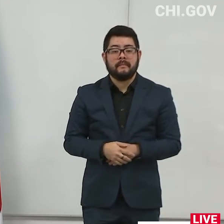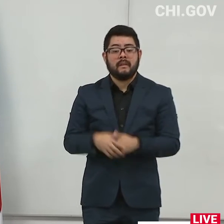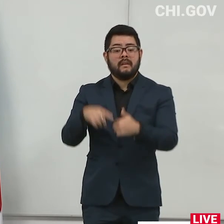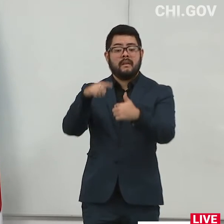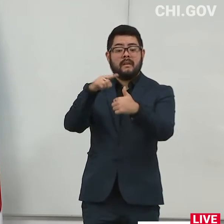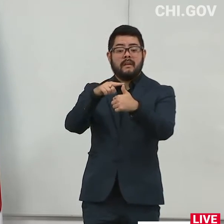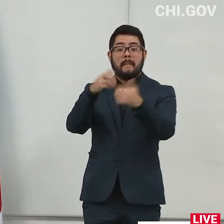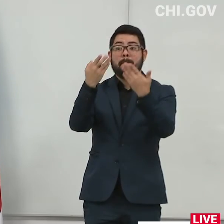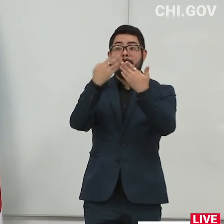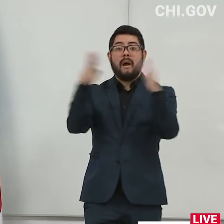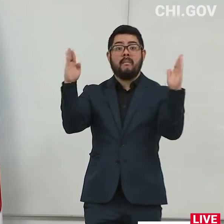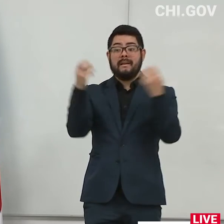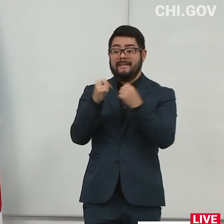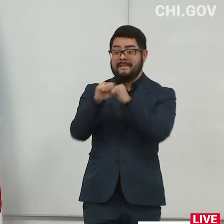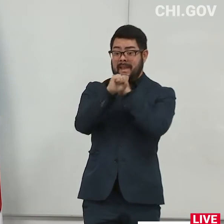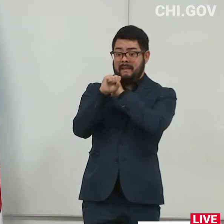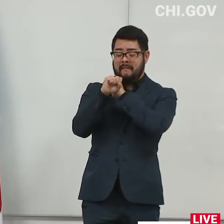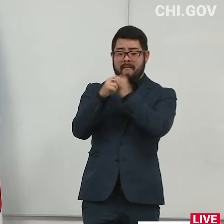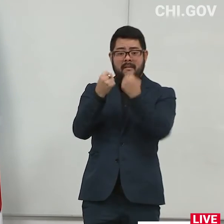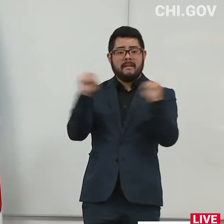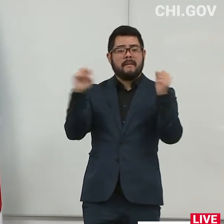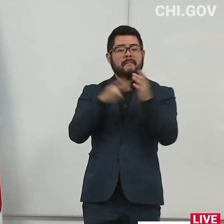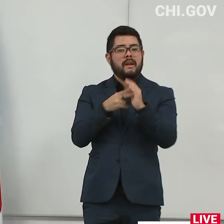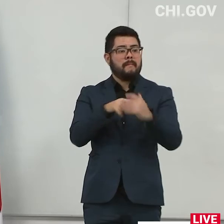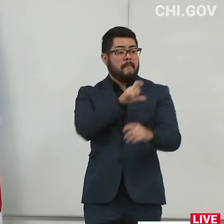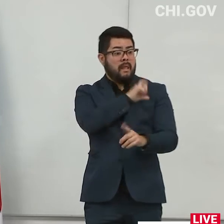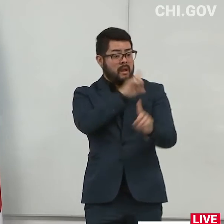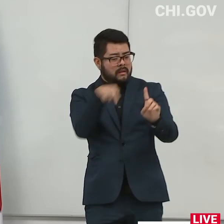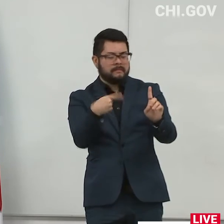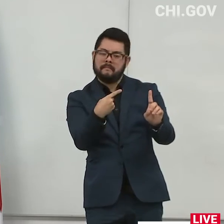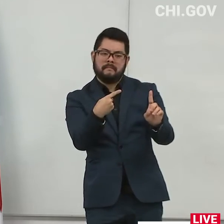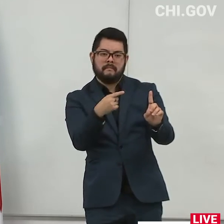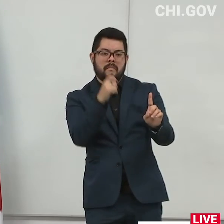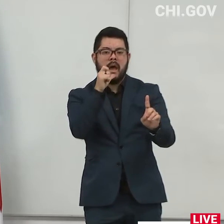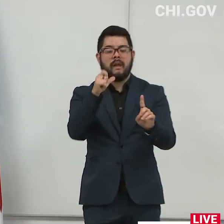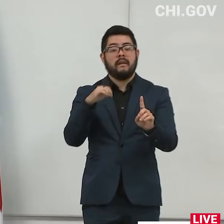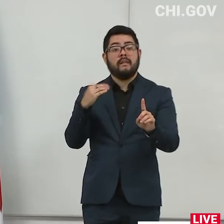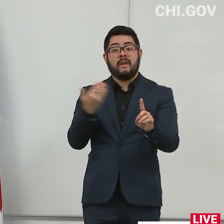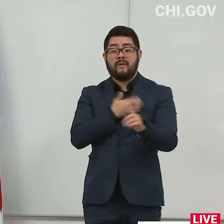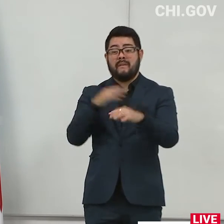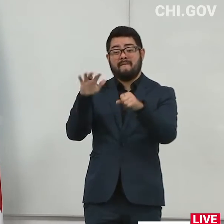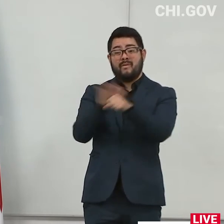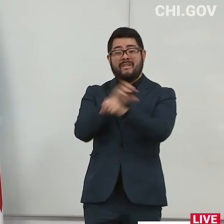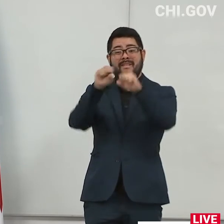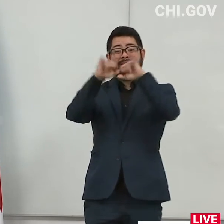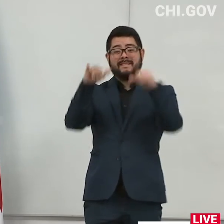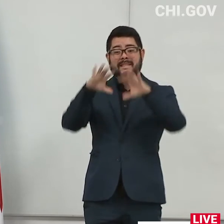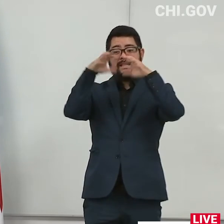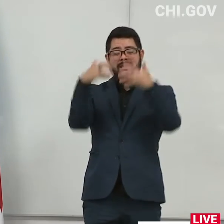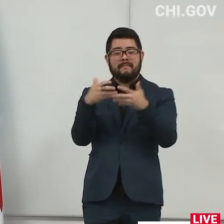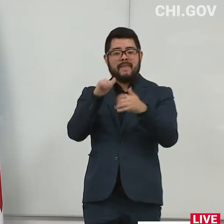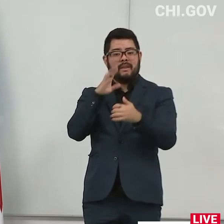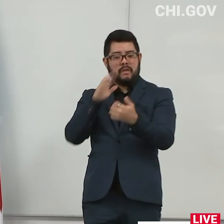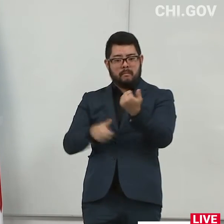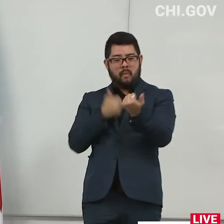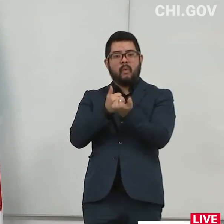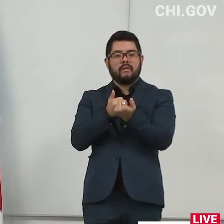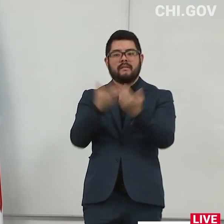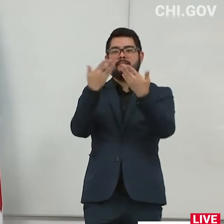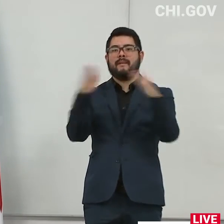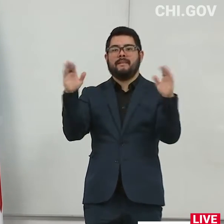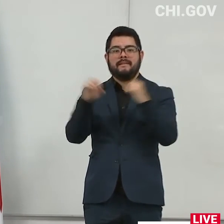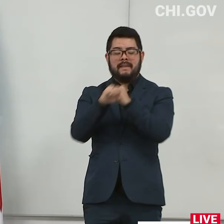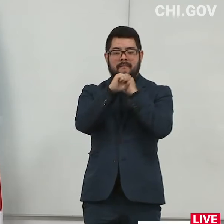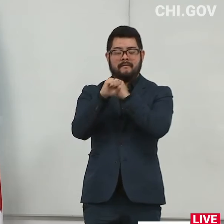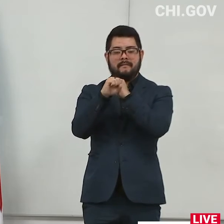the police. There's a whole ecosystem that supports public safety in our city. Of course, the police are a part, our